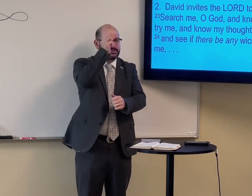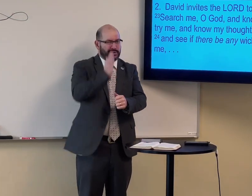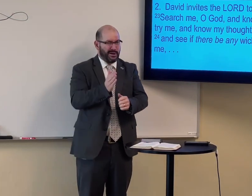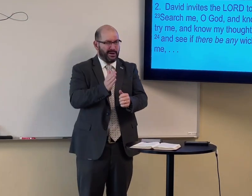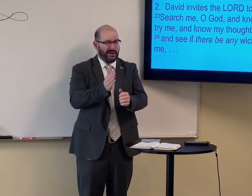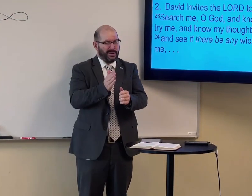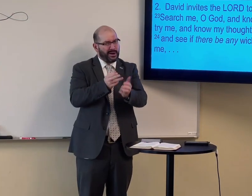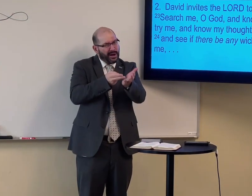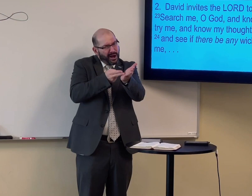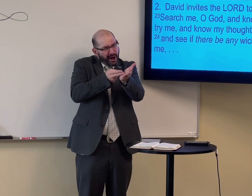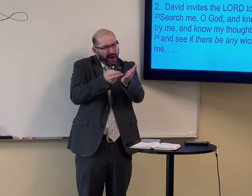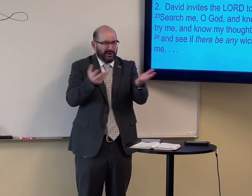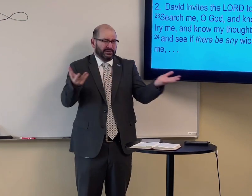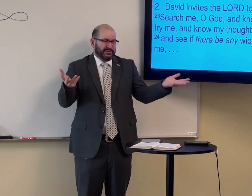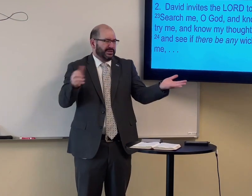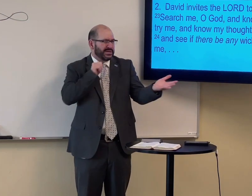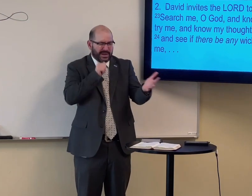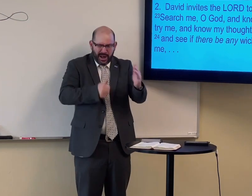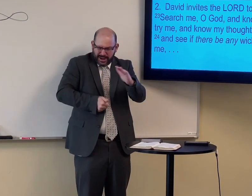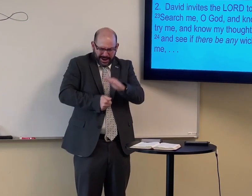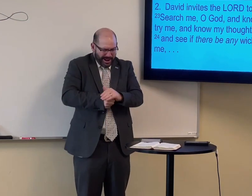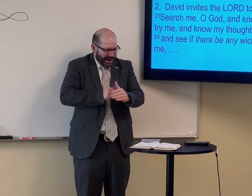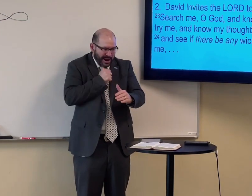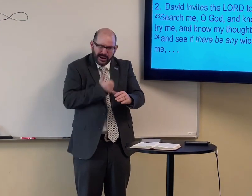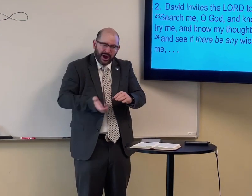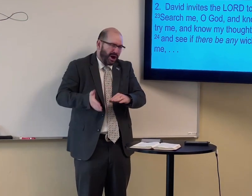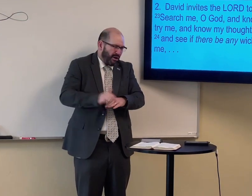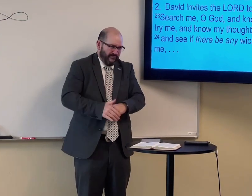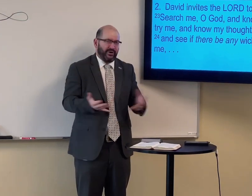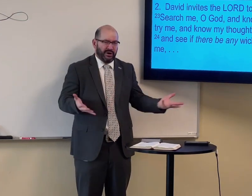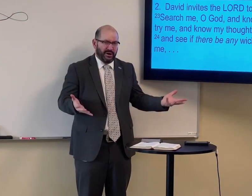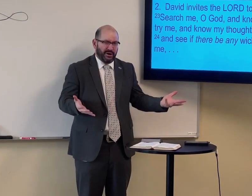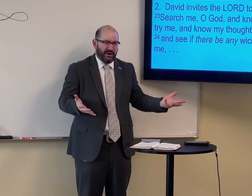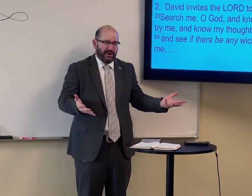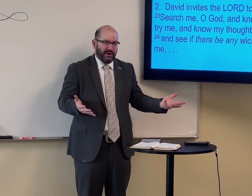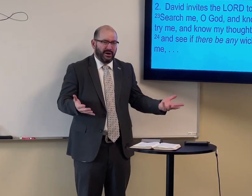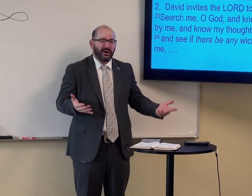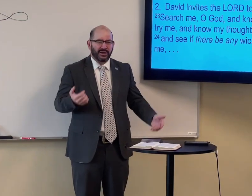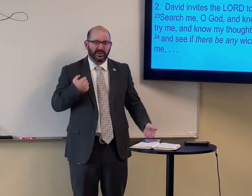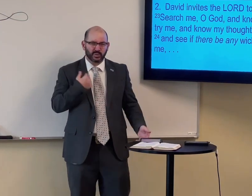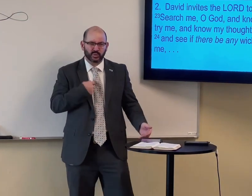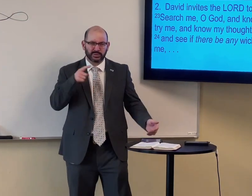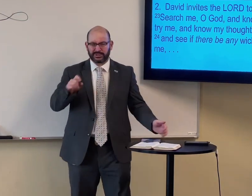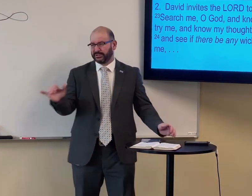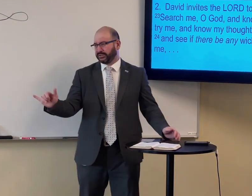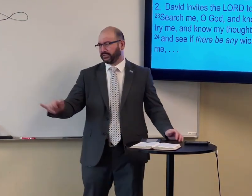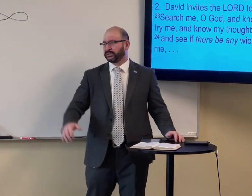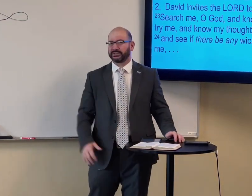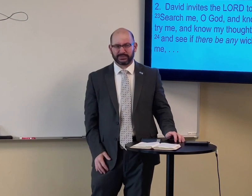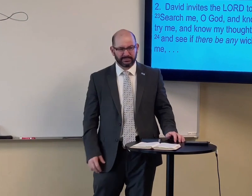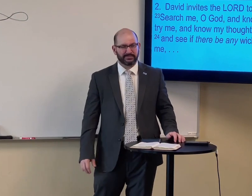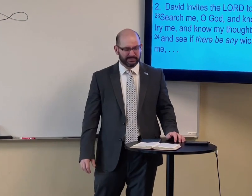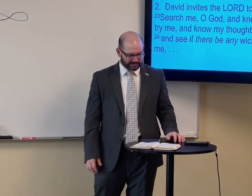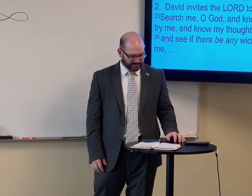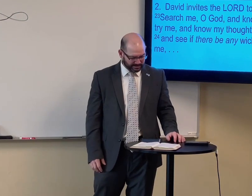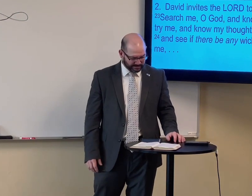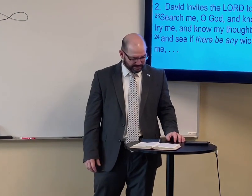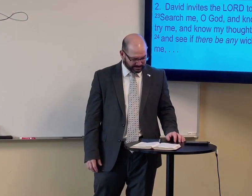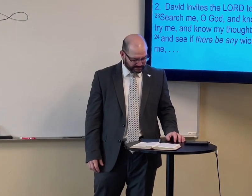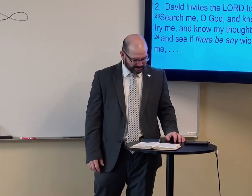David wanted to be honest with God. Not hide things, not cover them up. We need to be the same way.